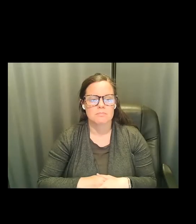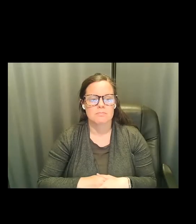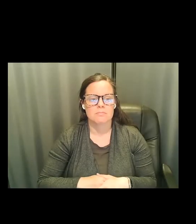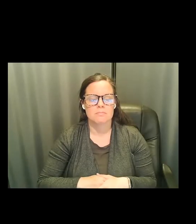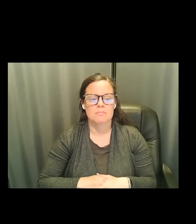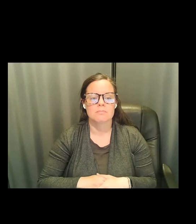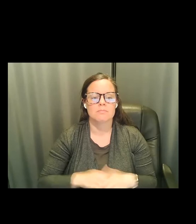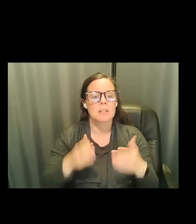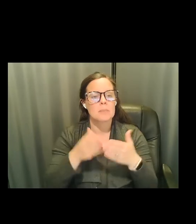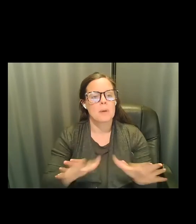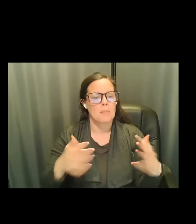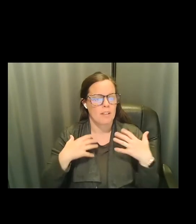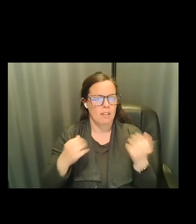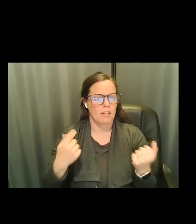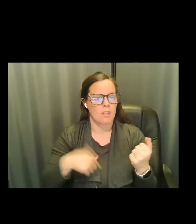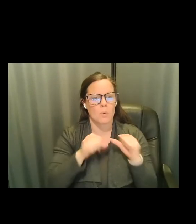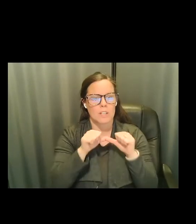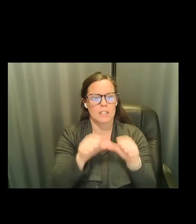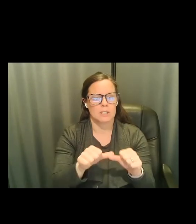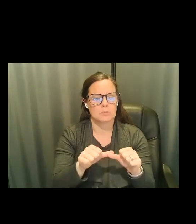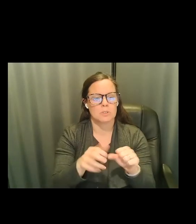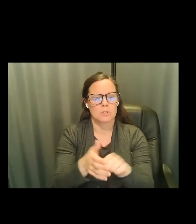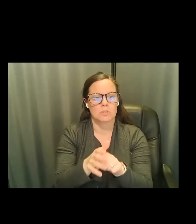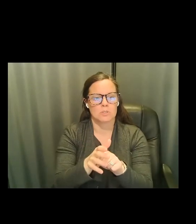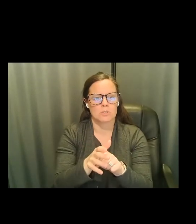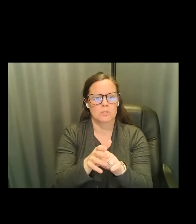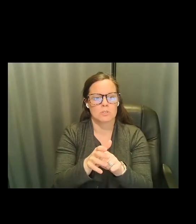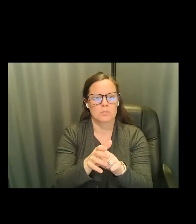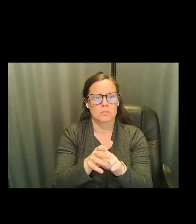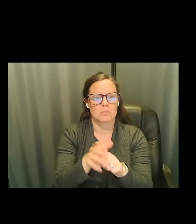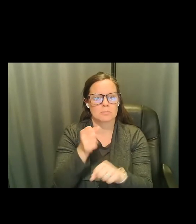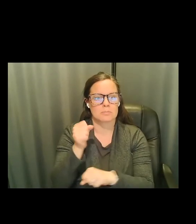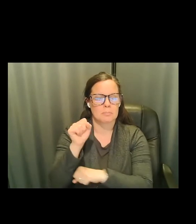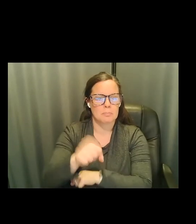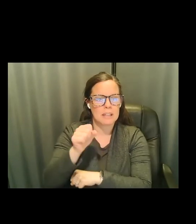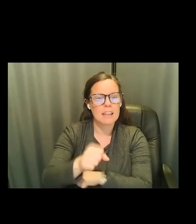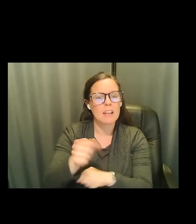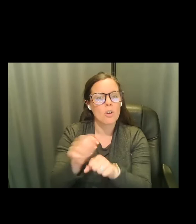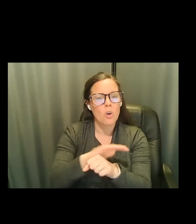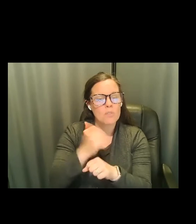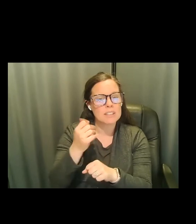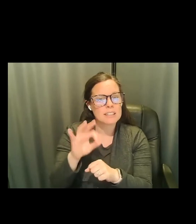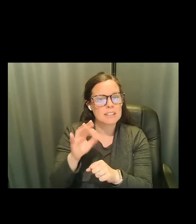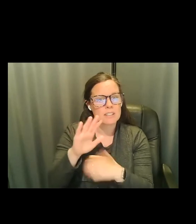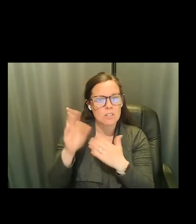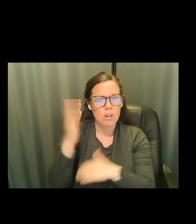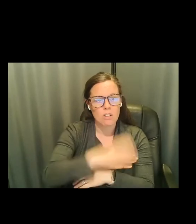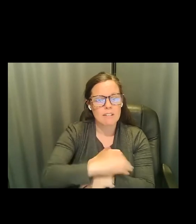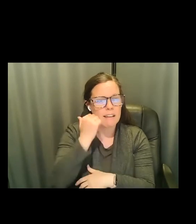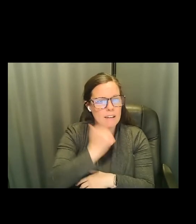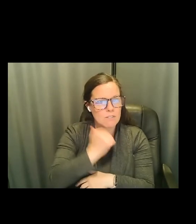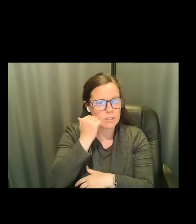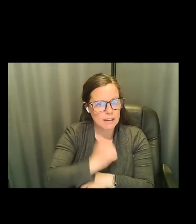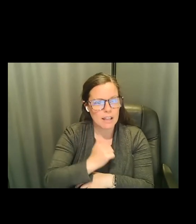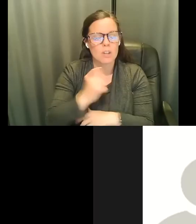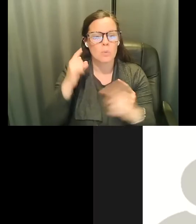In public health, we continue to be COVID-19 all day, every day. This means that we hear lots about the happenings in